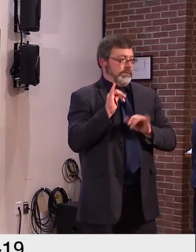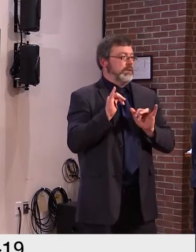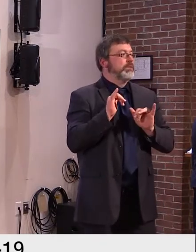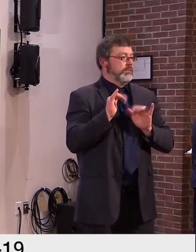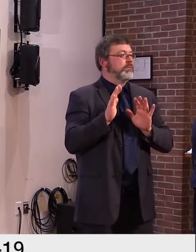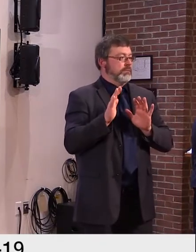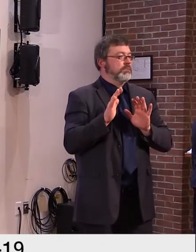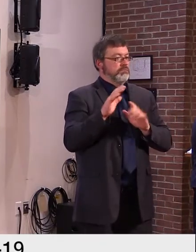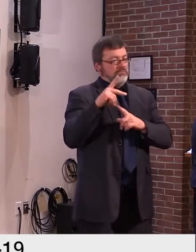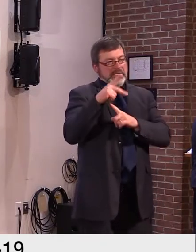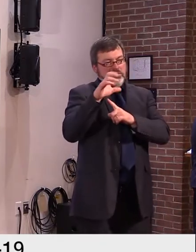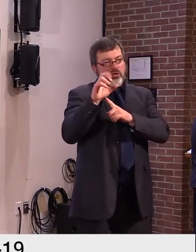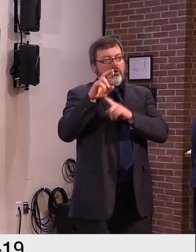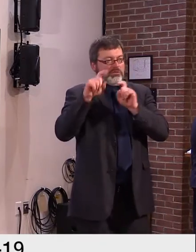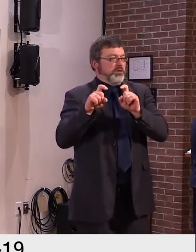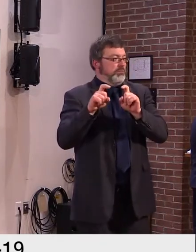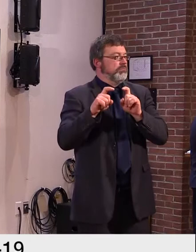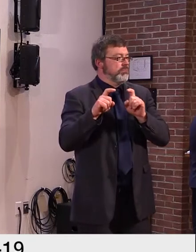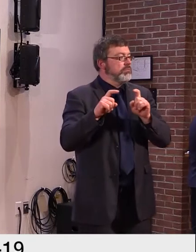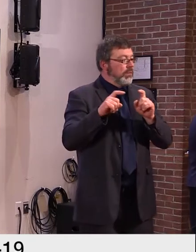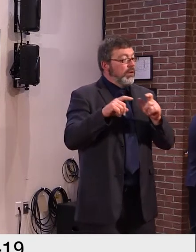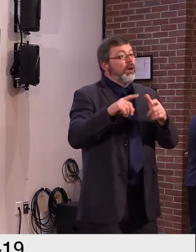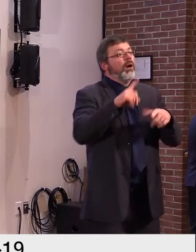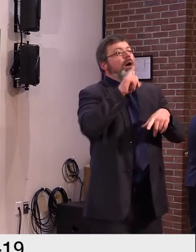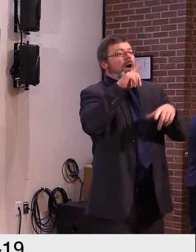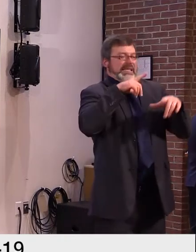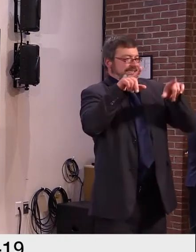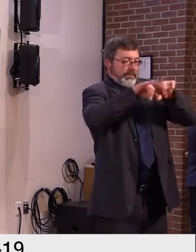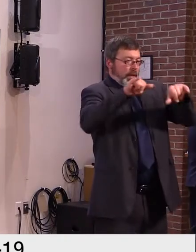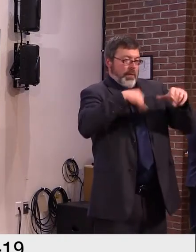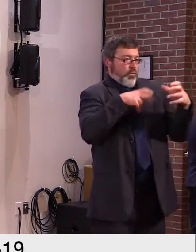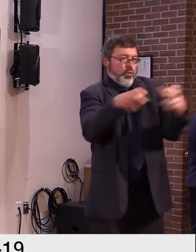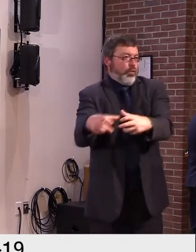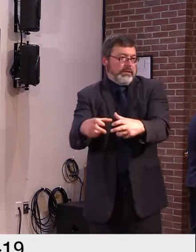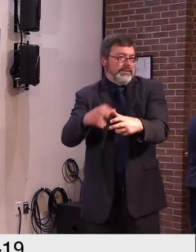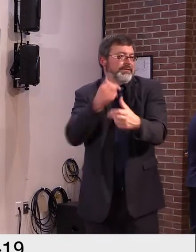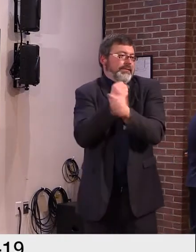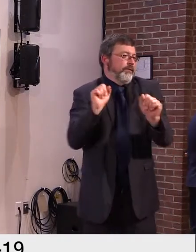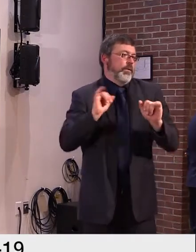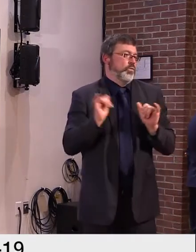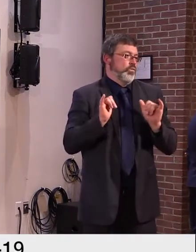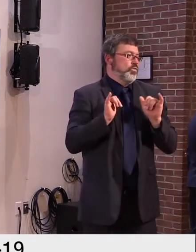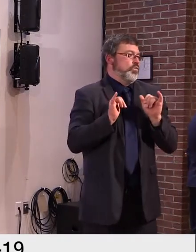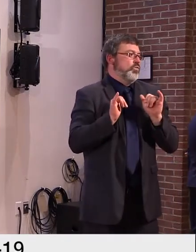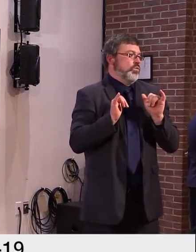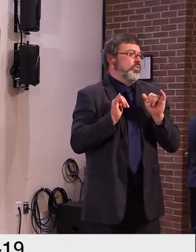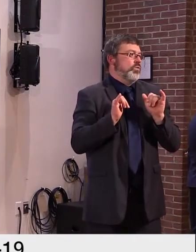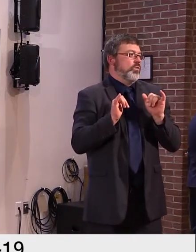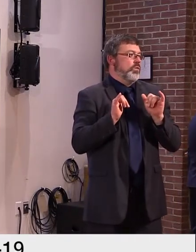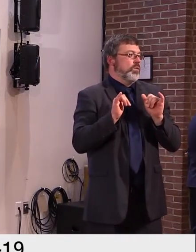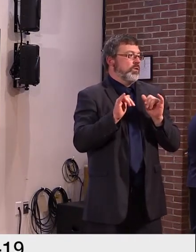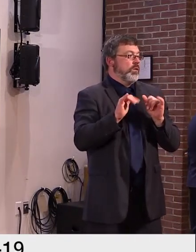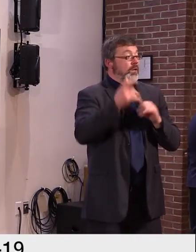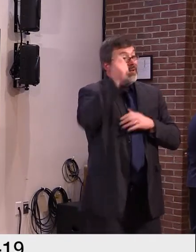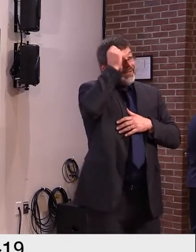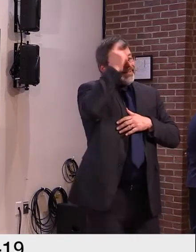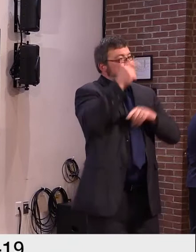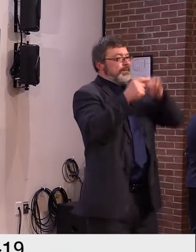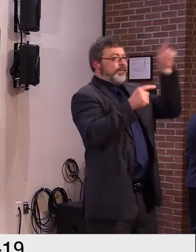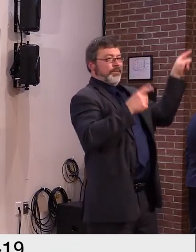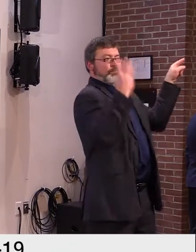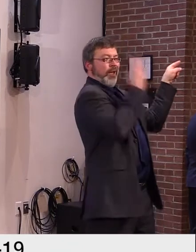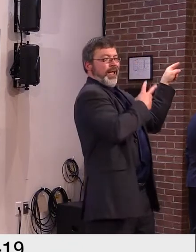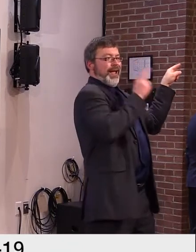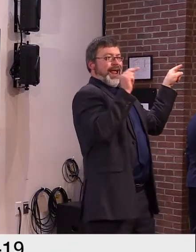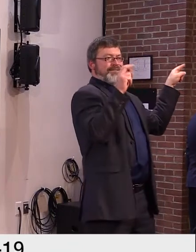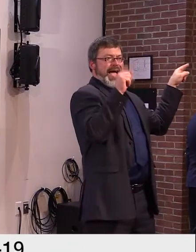etc. So again, it's unfortunate Nevada had the experience it did, and that's why we're being very,